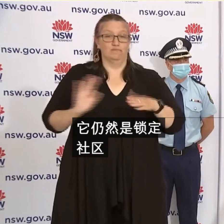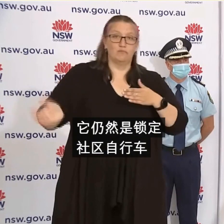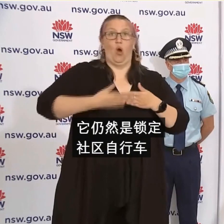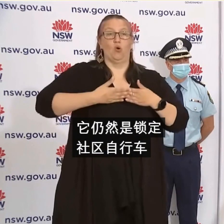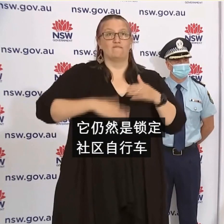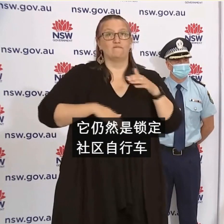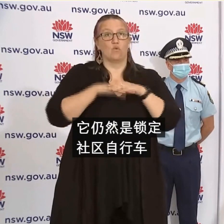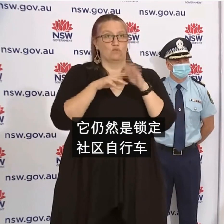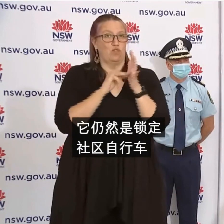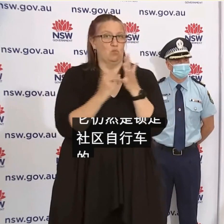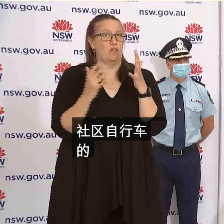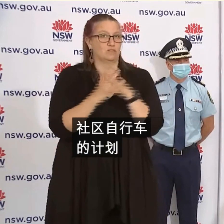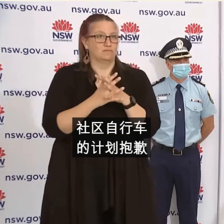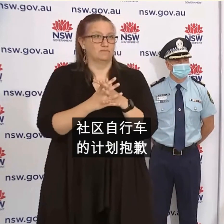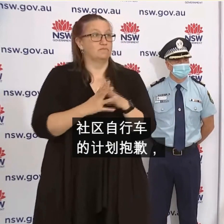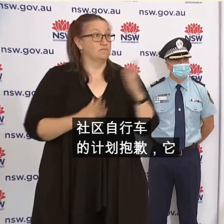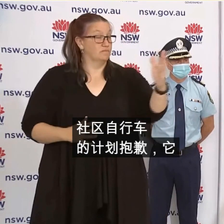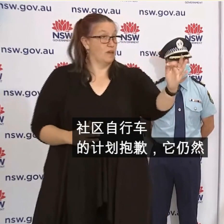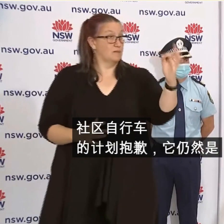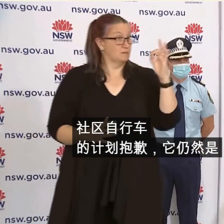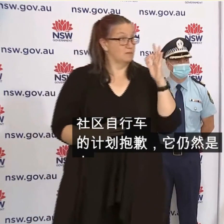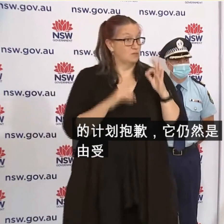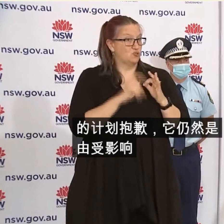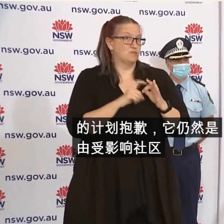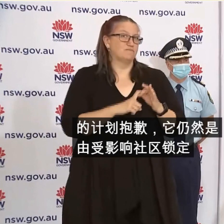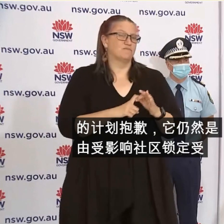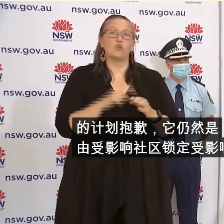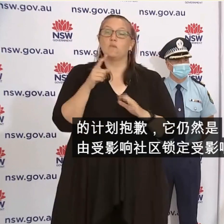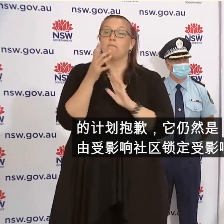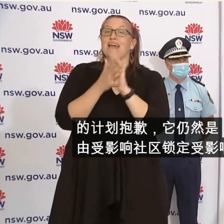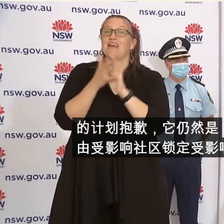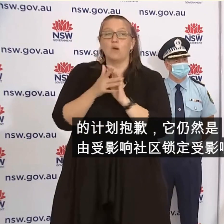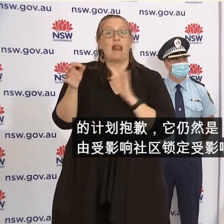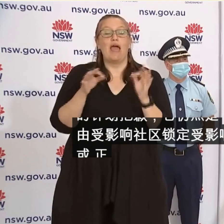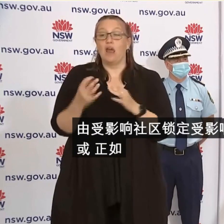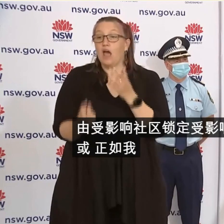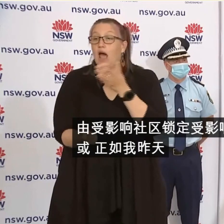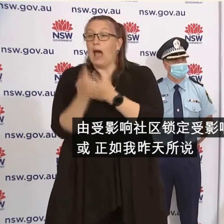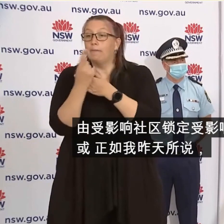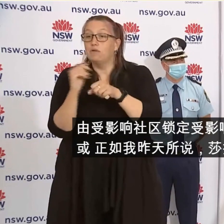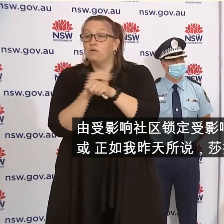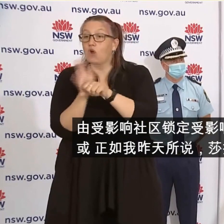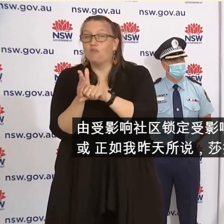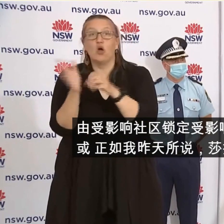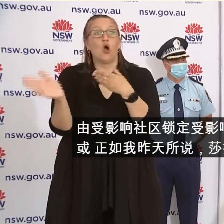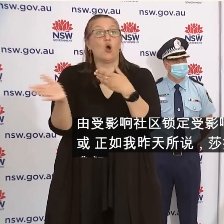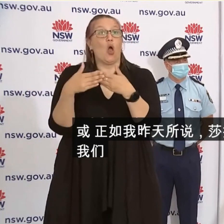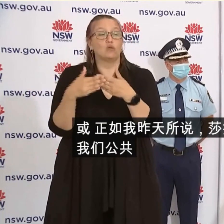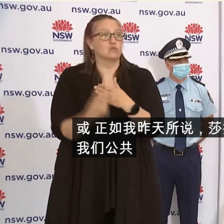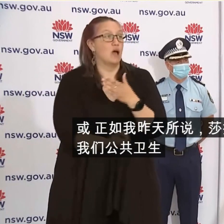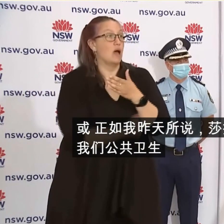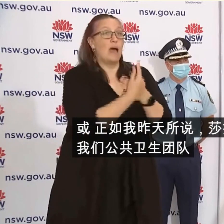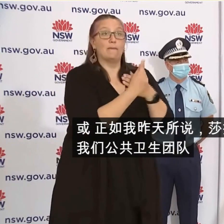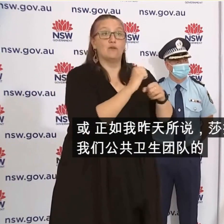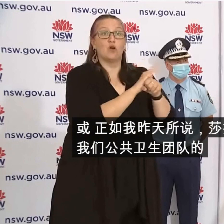down community I'll by just finish community? with Sarah and I'll come back. Sorry? Is it still the plan to lock down affected community by affected community, or at some point when As I said yesterday,